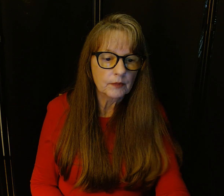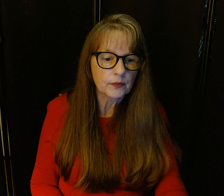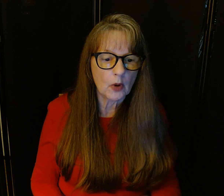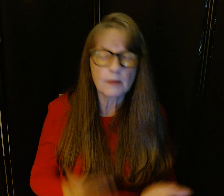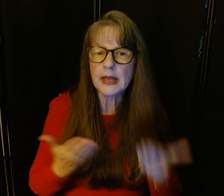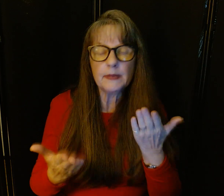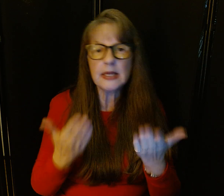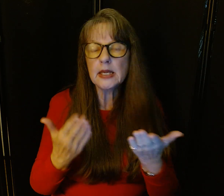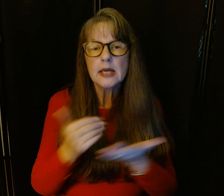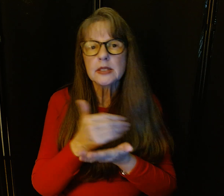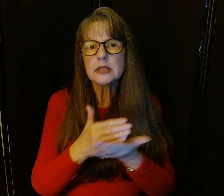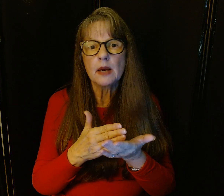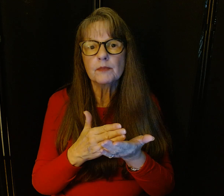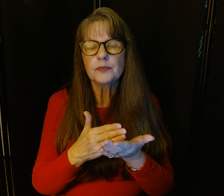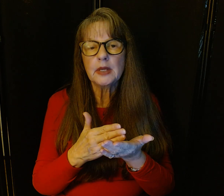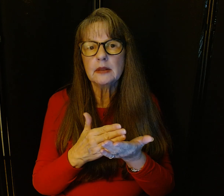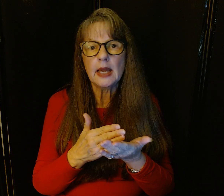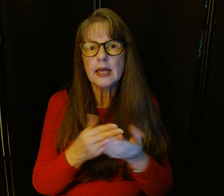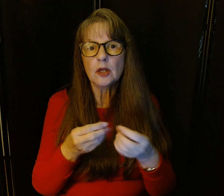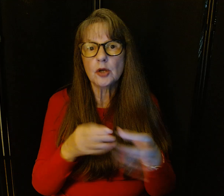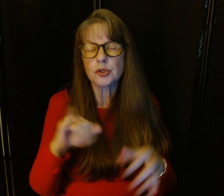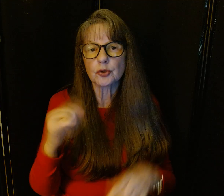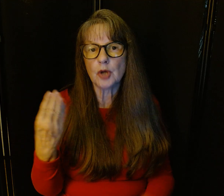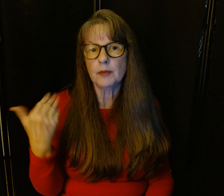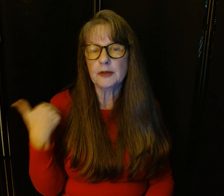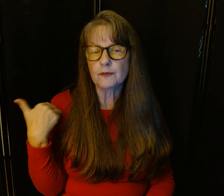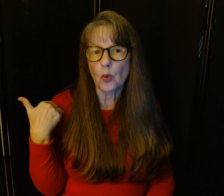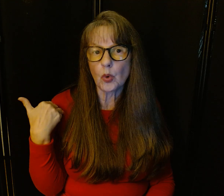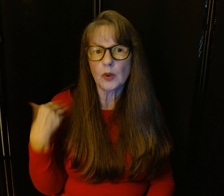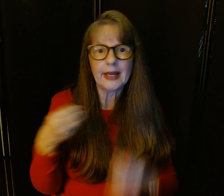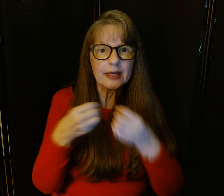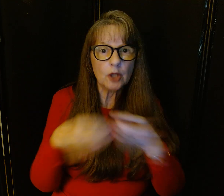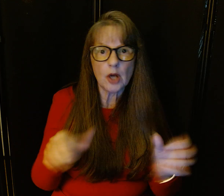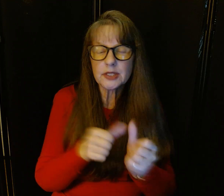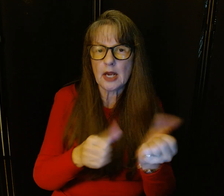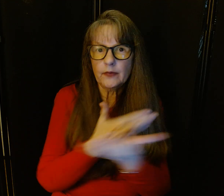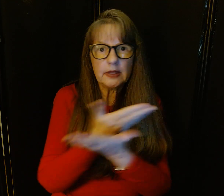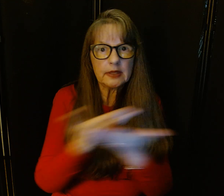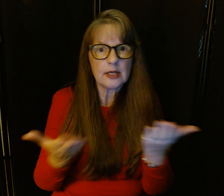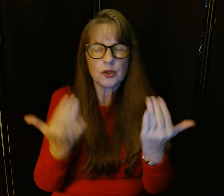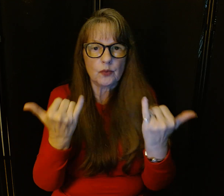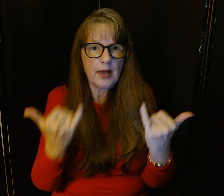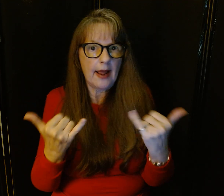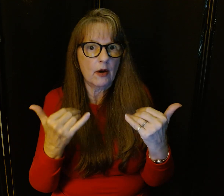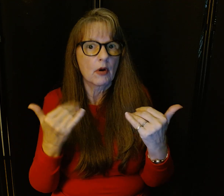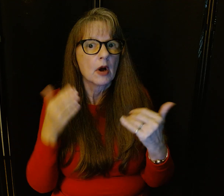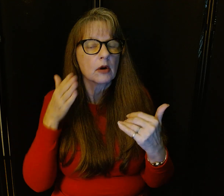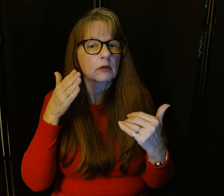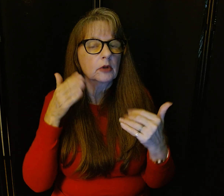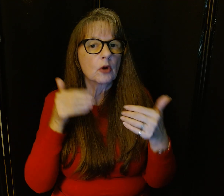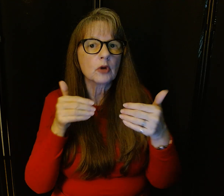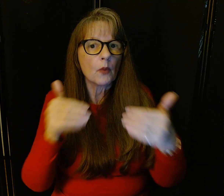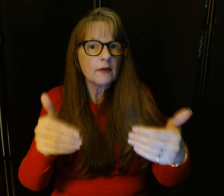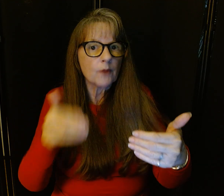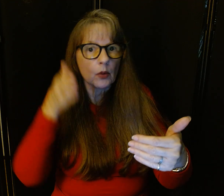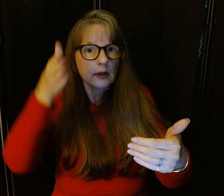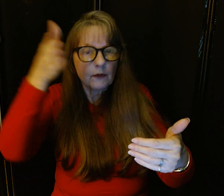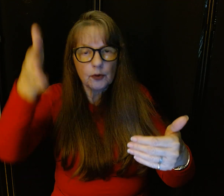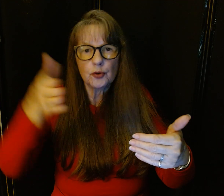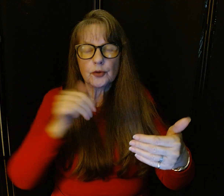Or maybe something, they had lost their job before and lost everything. So now, going forward in the future, they're not